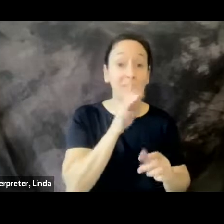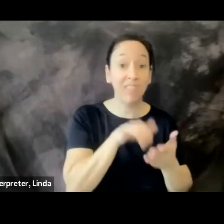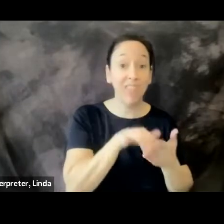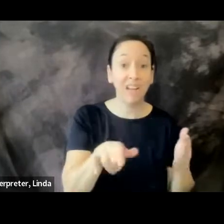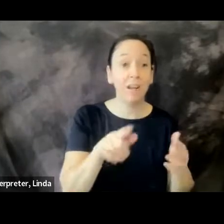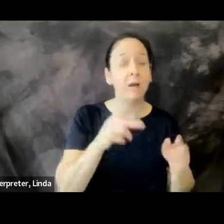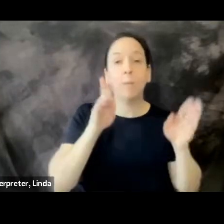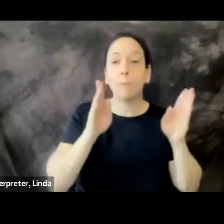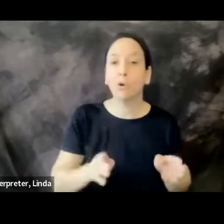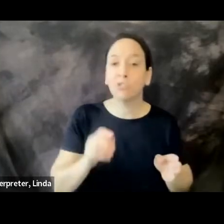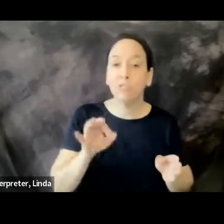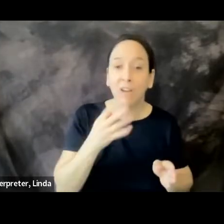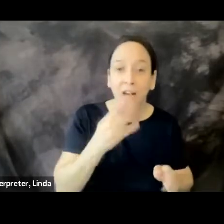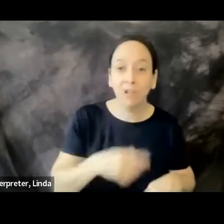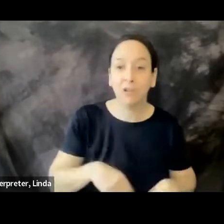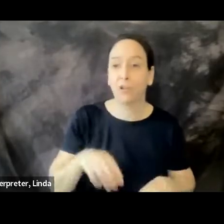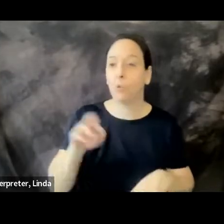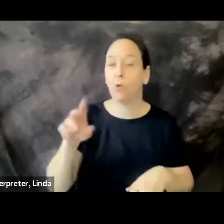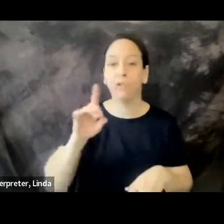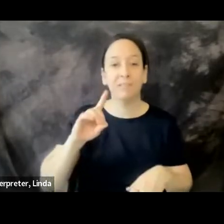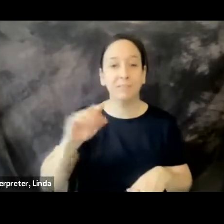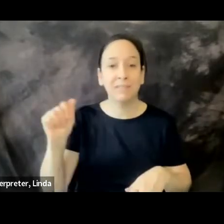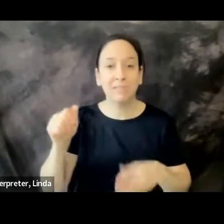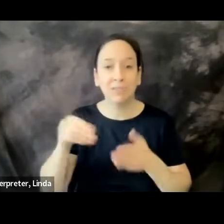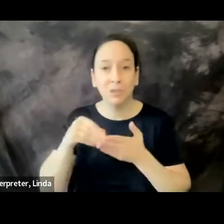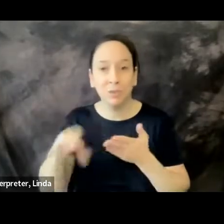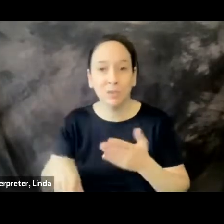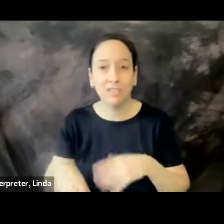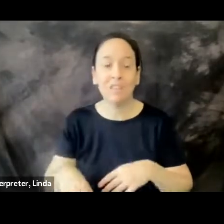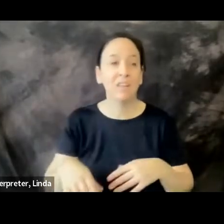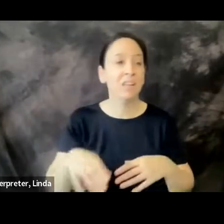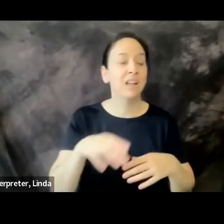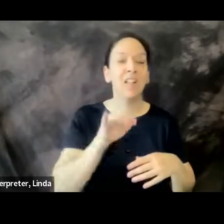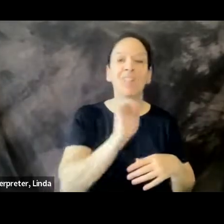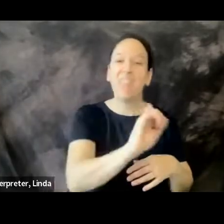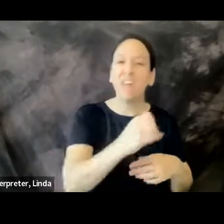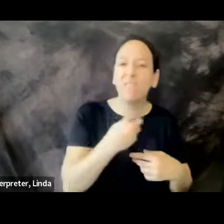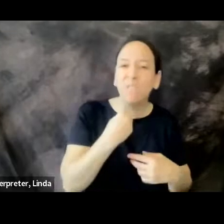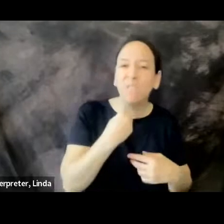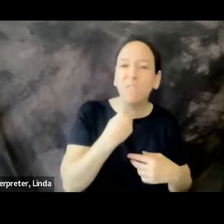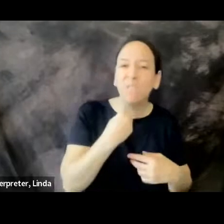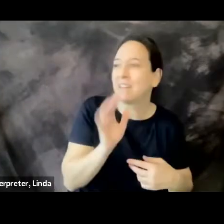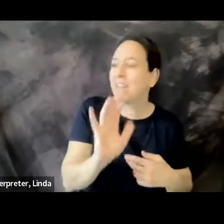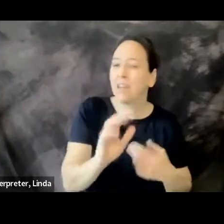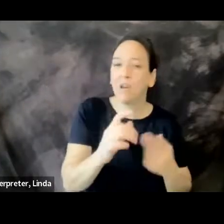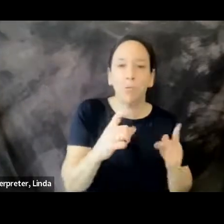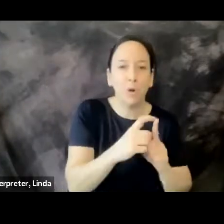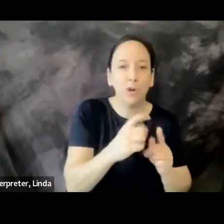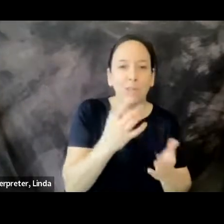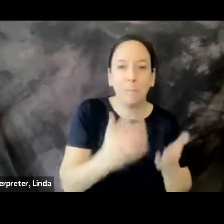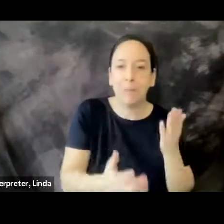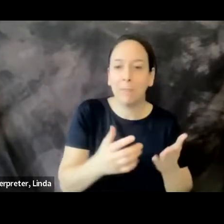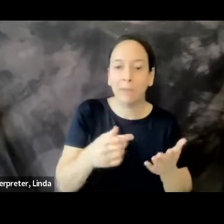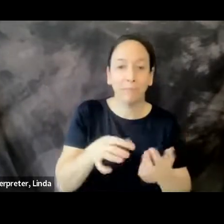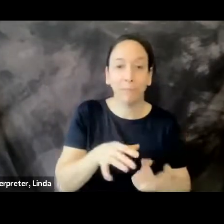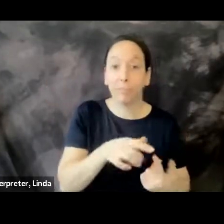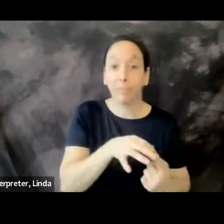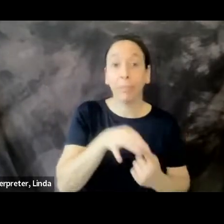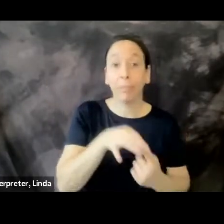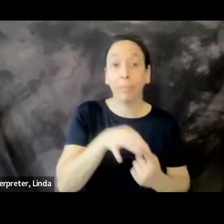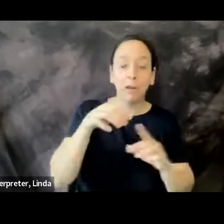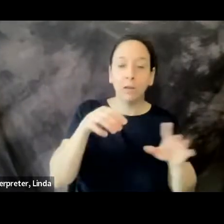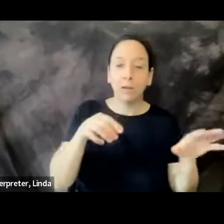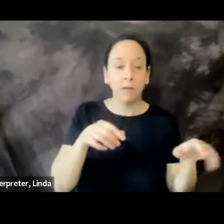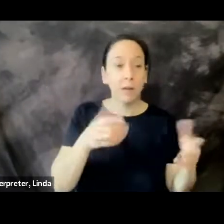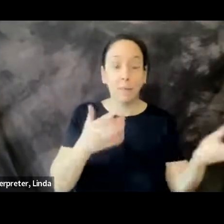of disabilities, whose voices, whose words, or whose content online may not be accurately